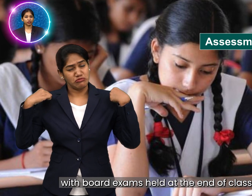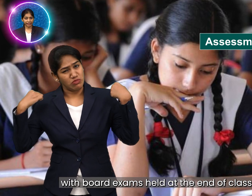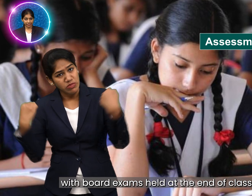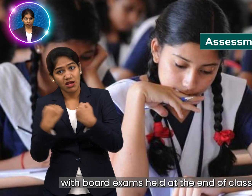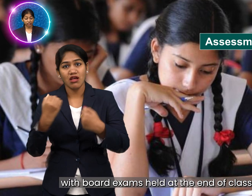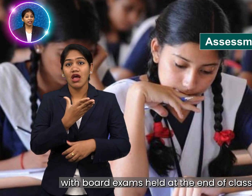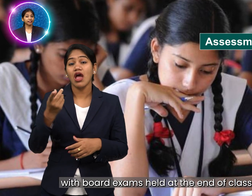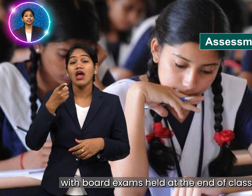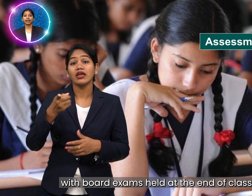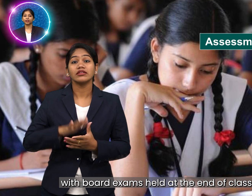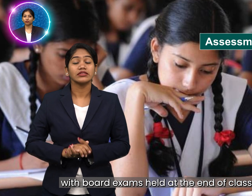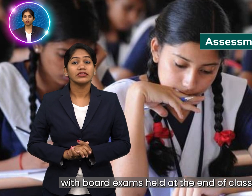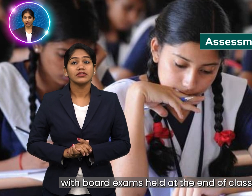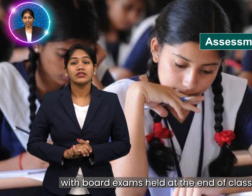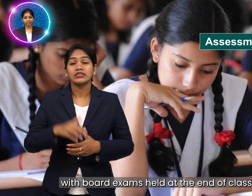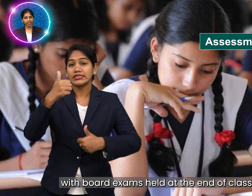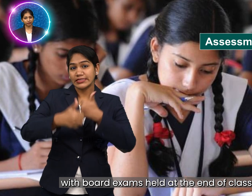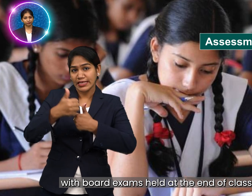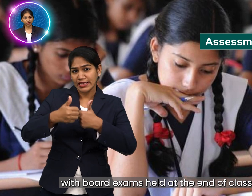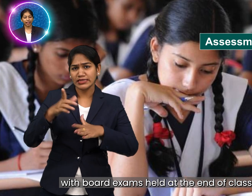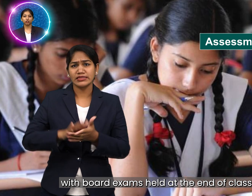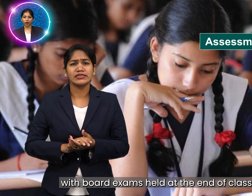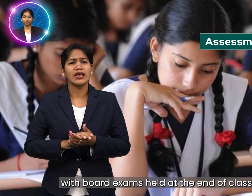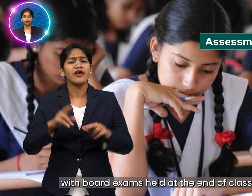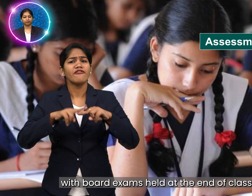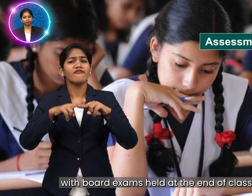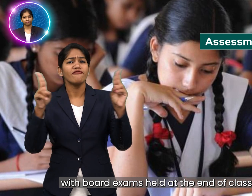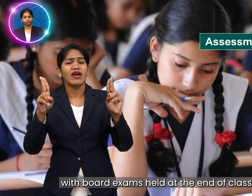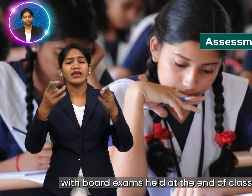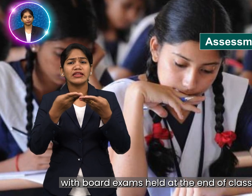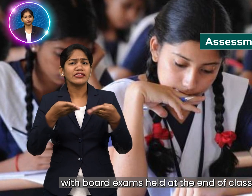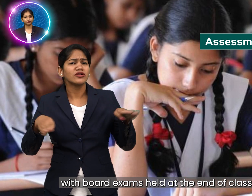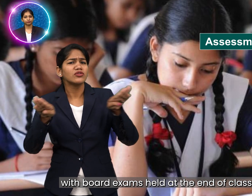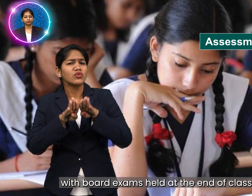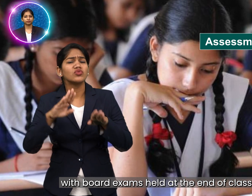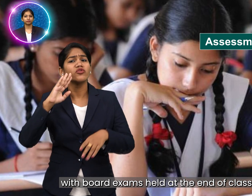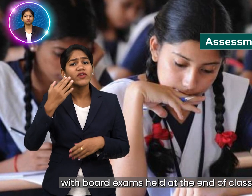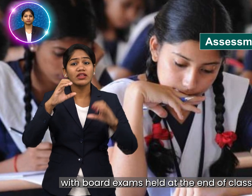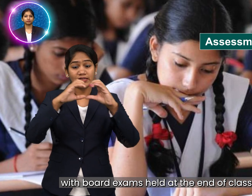with board exams held at the end of classes 10 and 12.